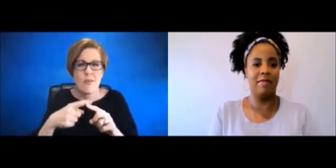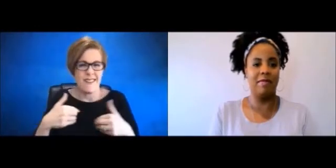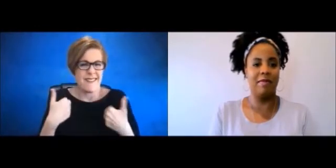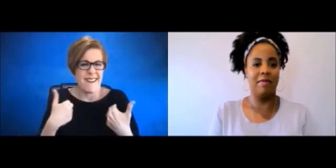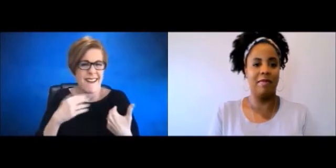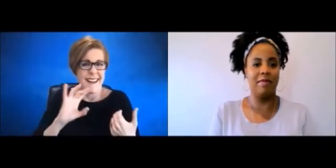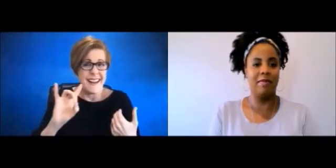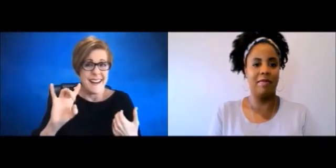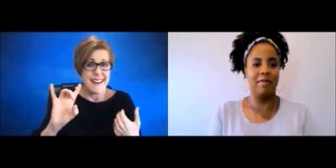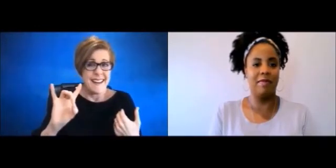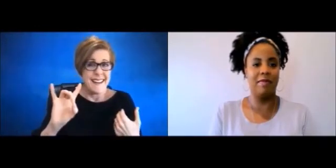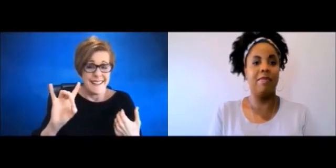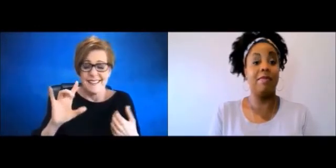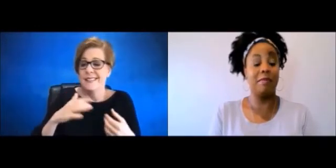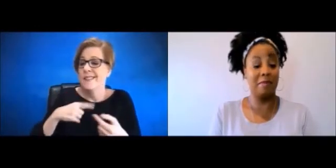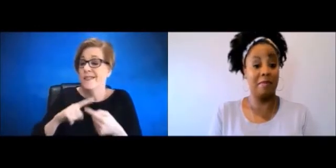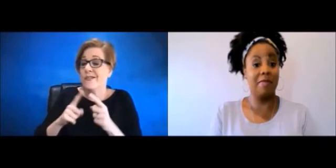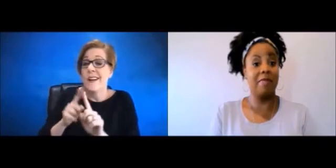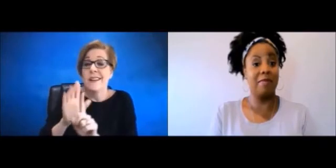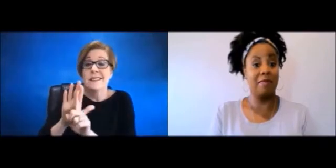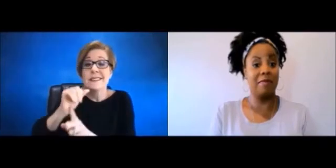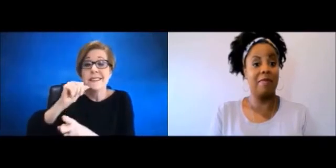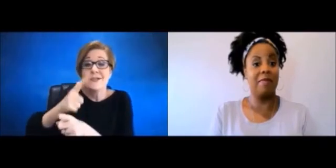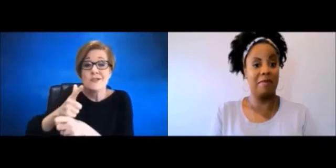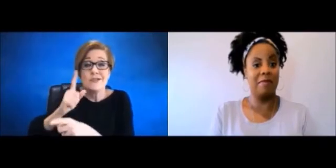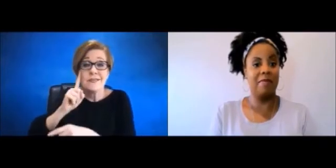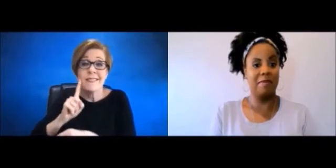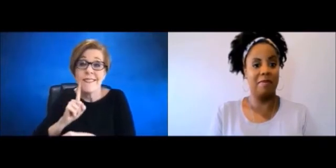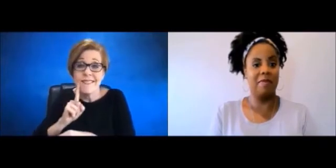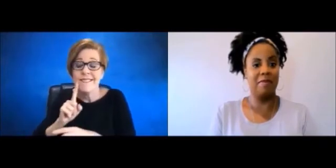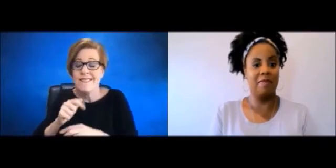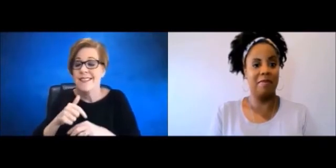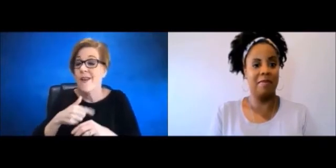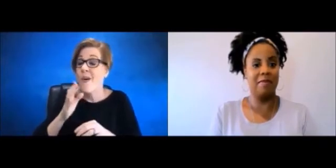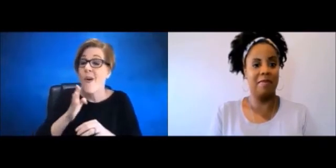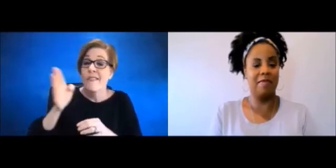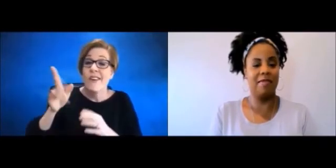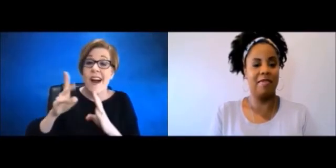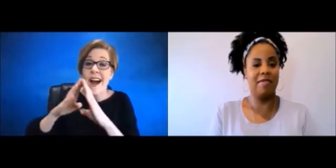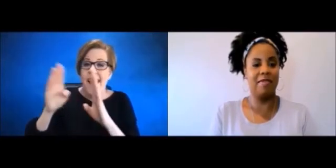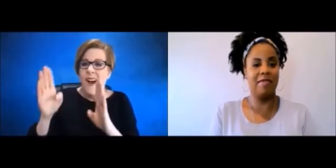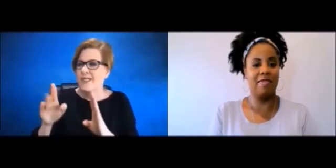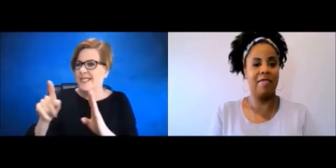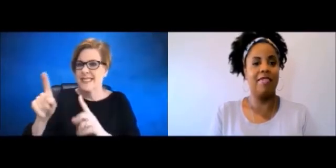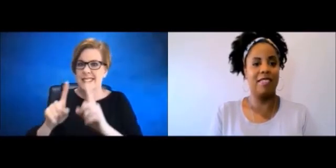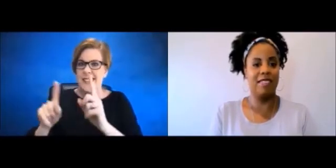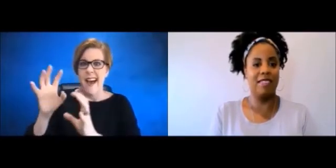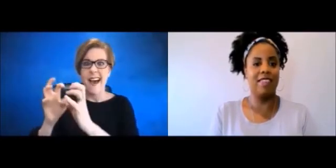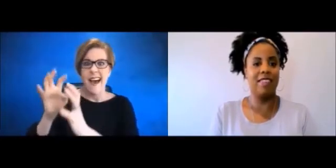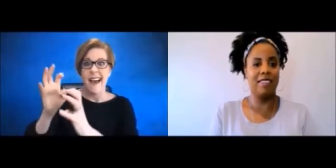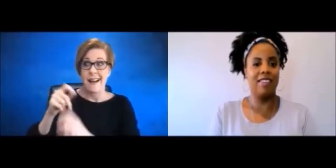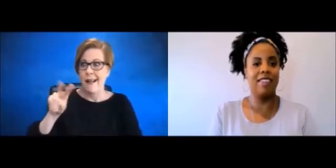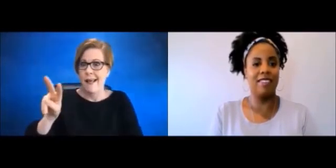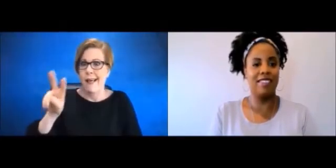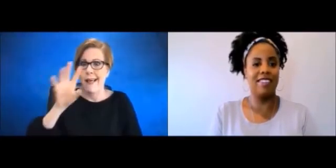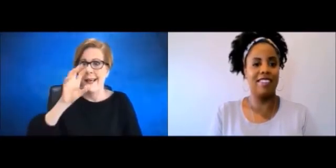interested in ASL when I was 8. I had a friend whose sister was deaf. I would go over to their house and everybody could sign, which I